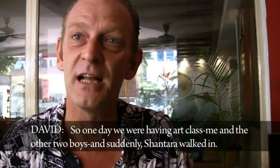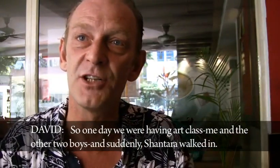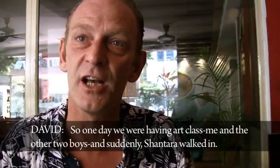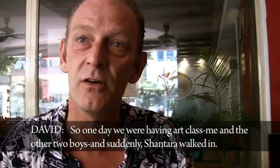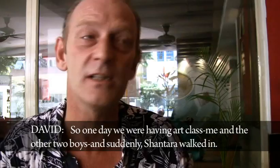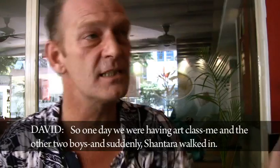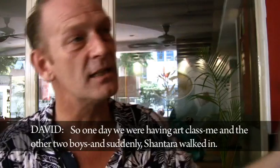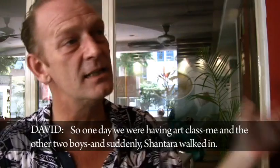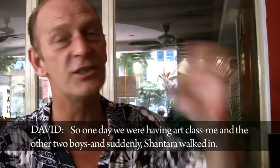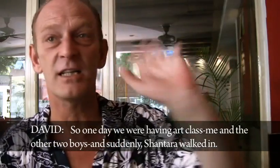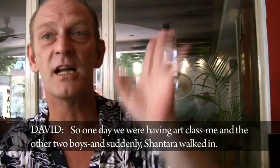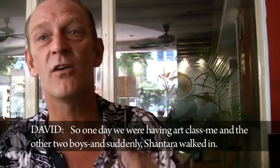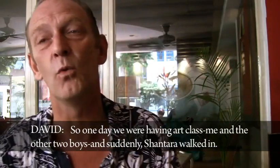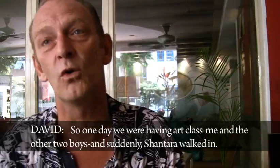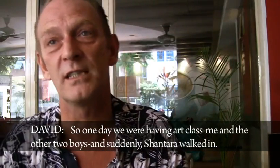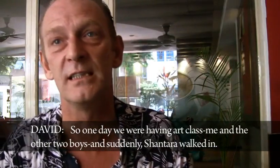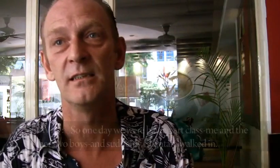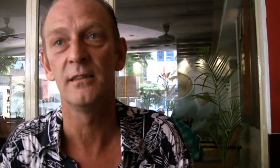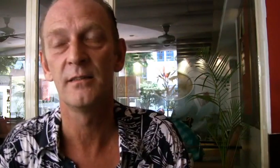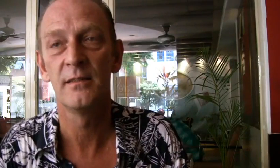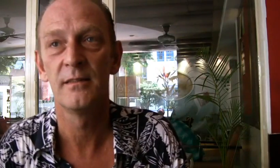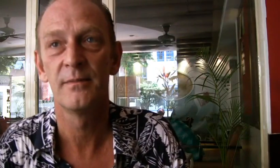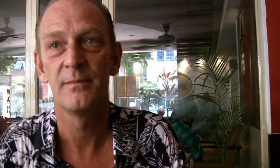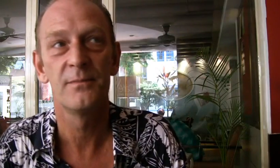and suddenly Shantara walked in.